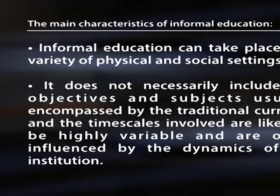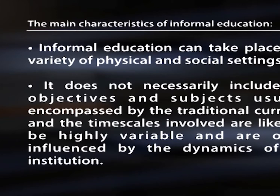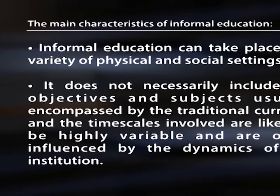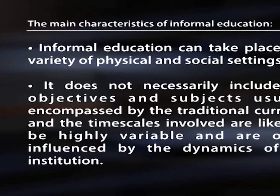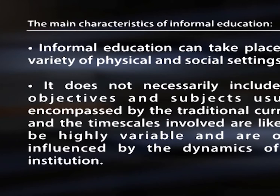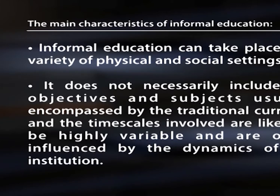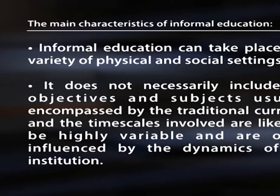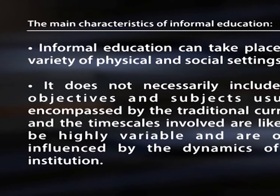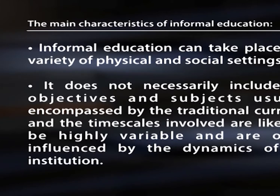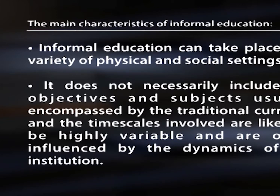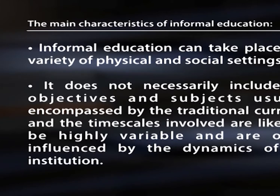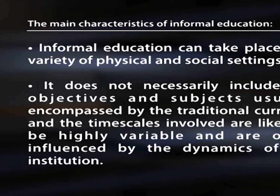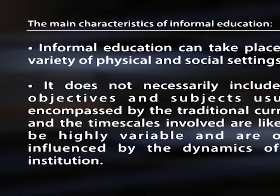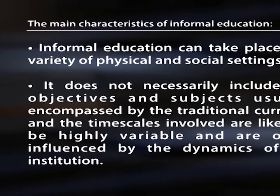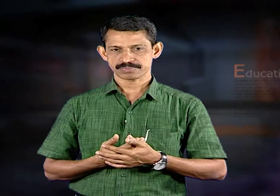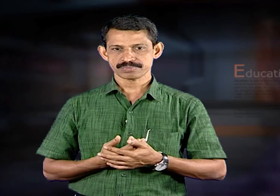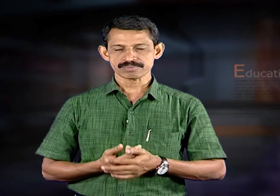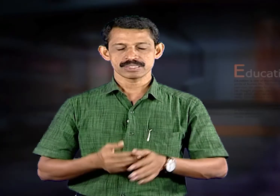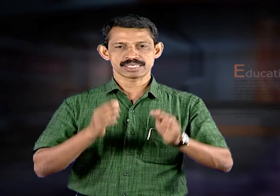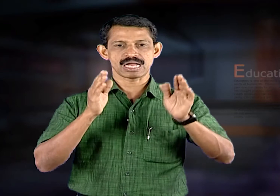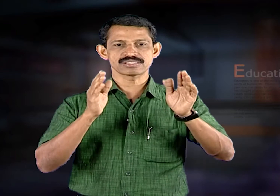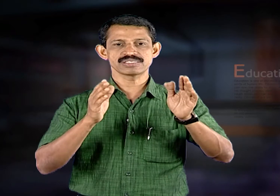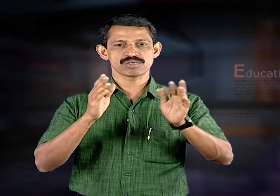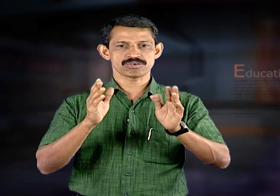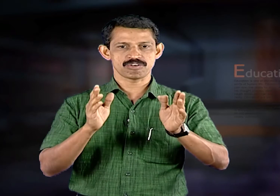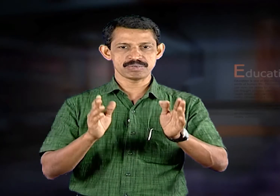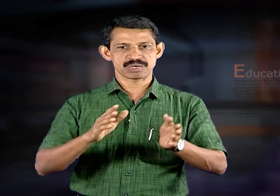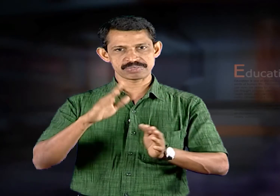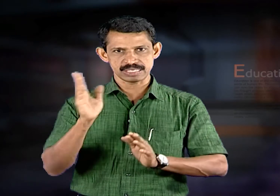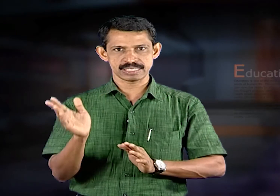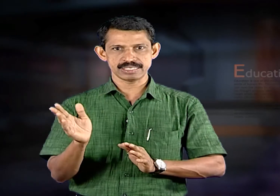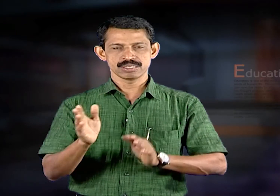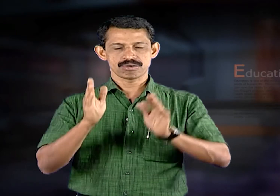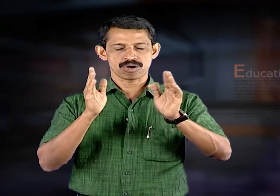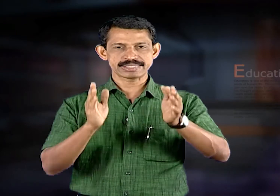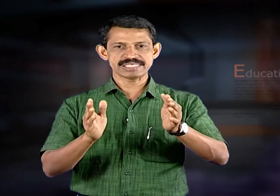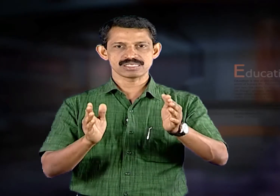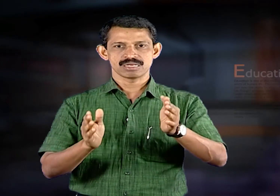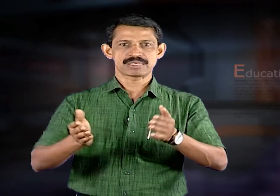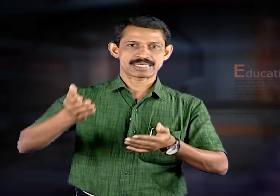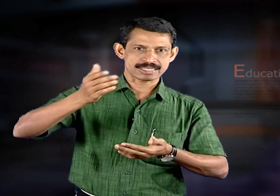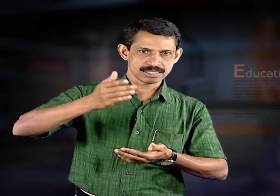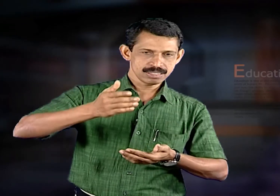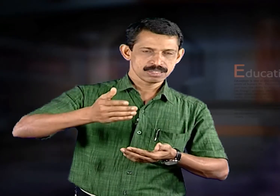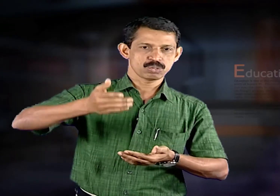dynamics of the institution. The class is not often professionally organized, but rather